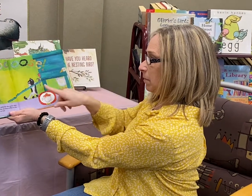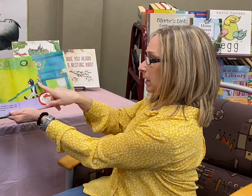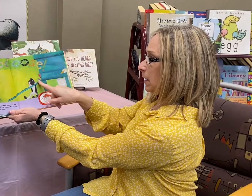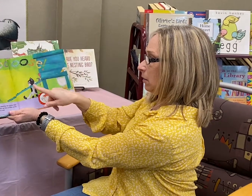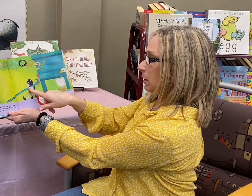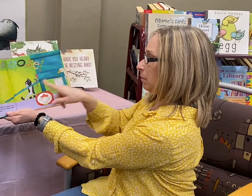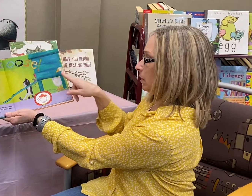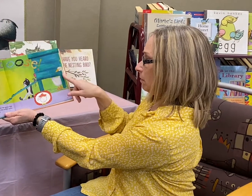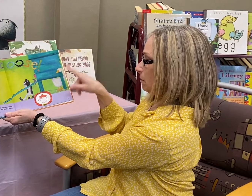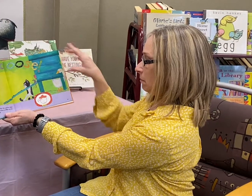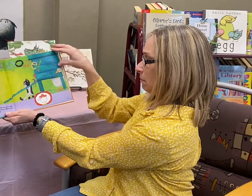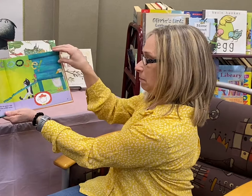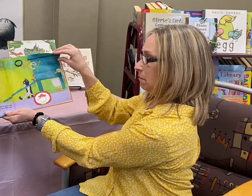Everybody heard him.